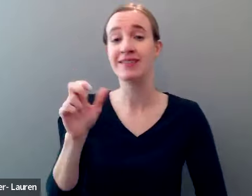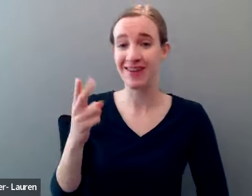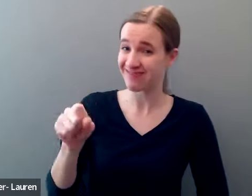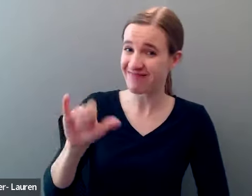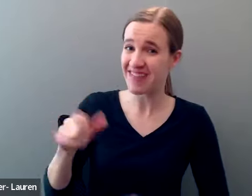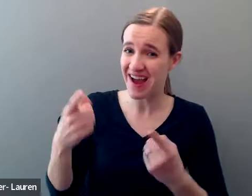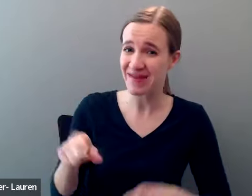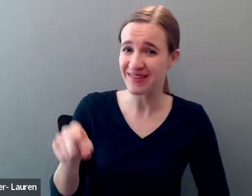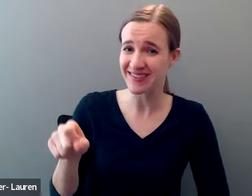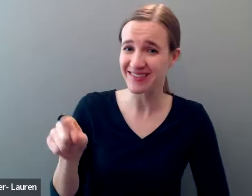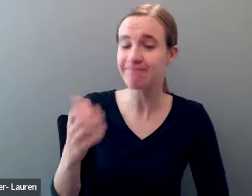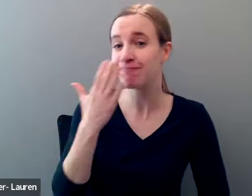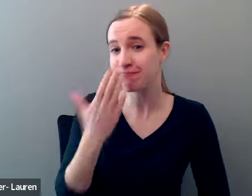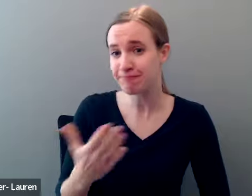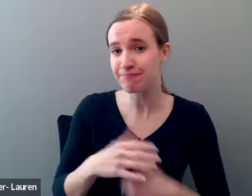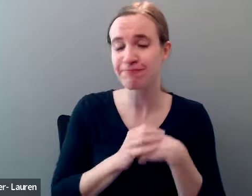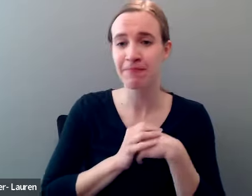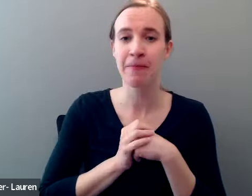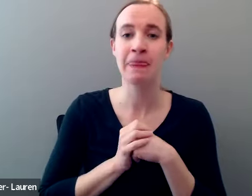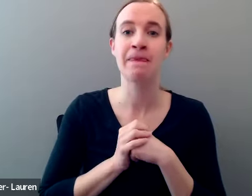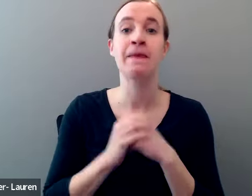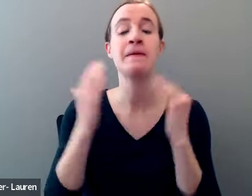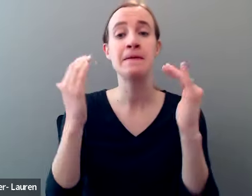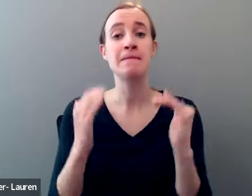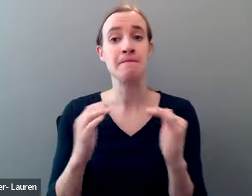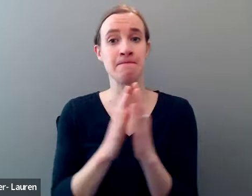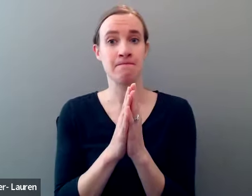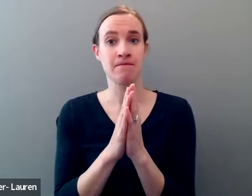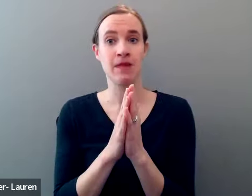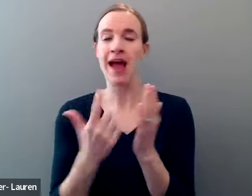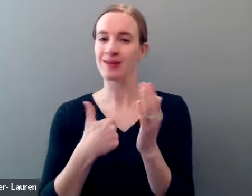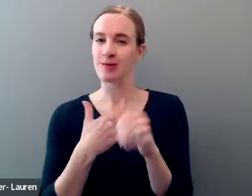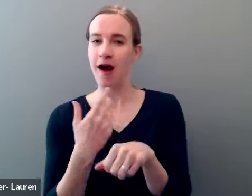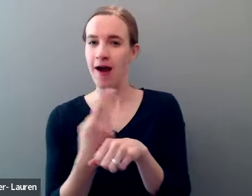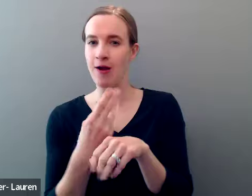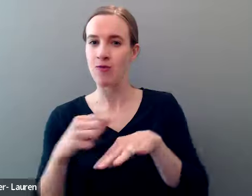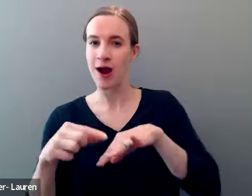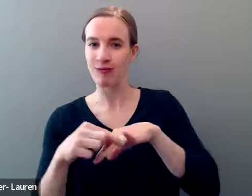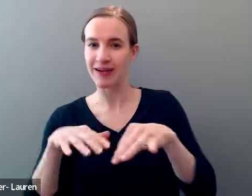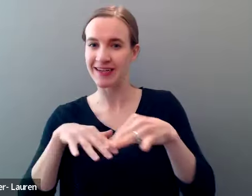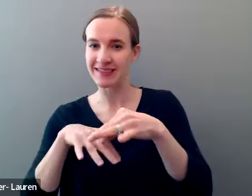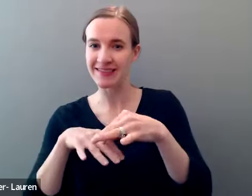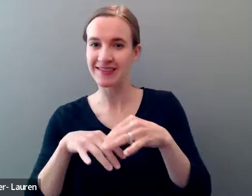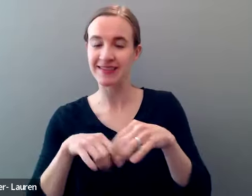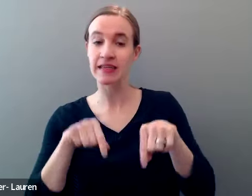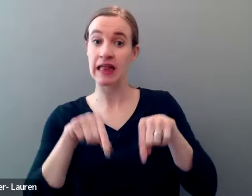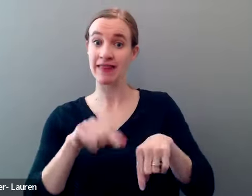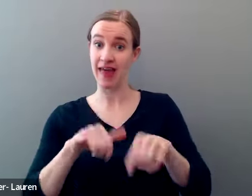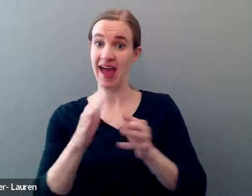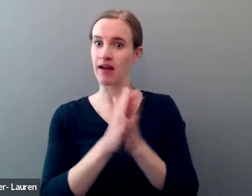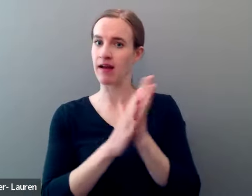Yeah, thank you. Another thing, I wear rings and I have to take my rings off for this activity